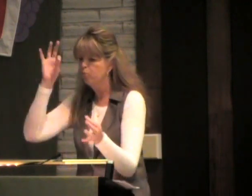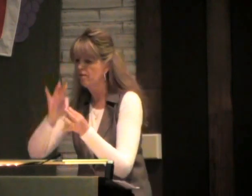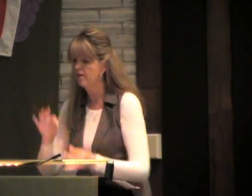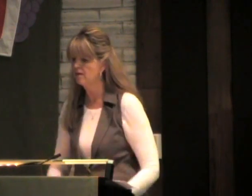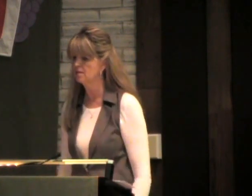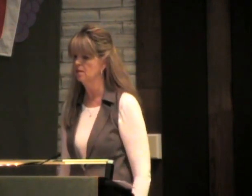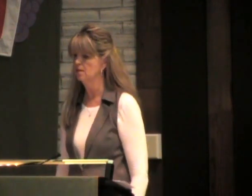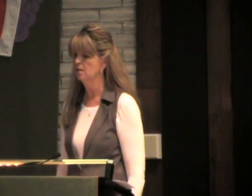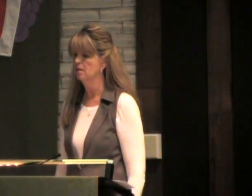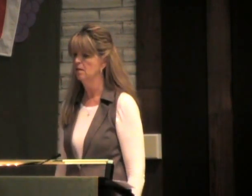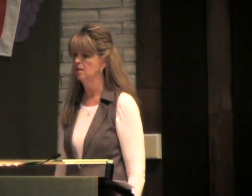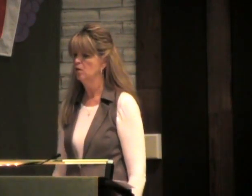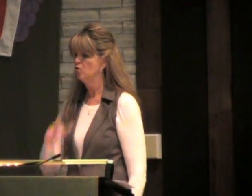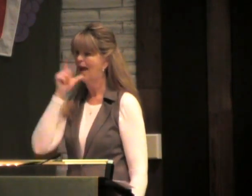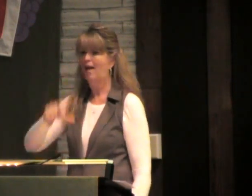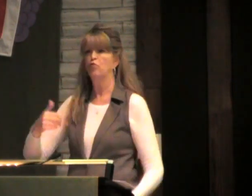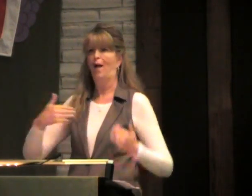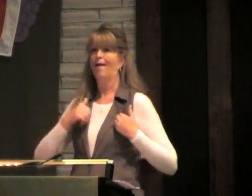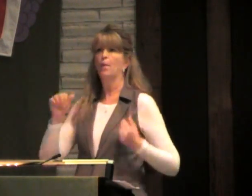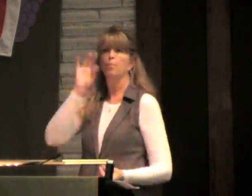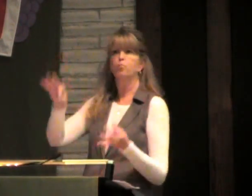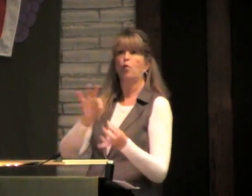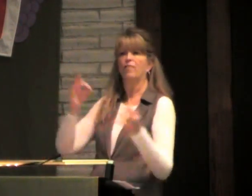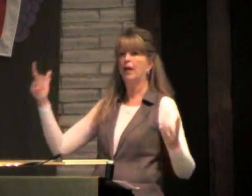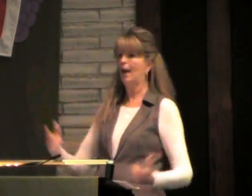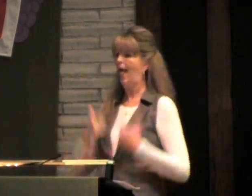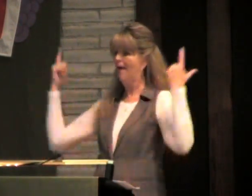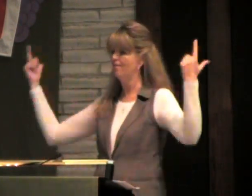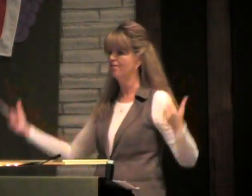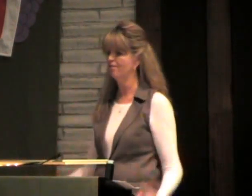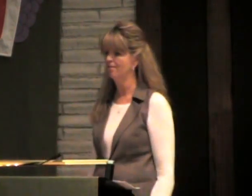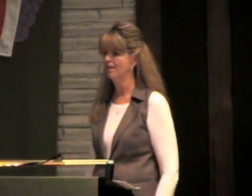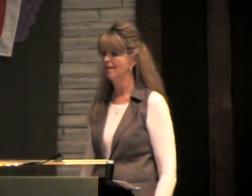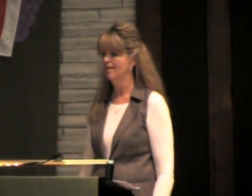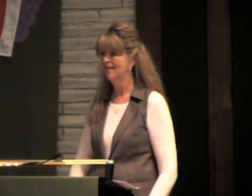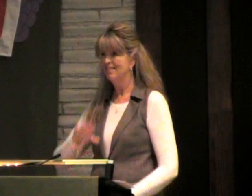You don't have to be perfect. You don't have to have a perfect life.